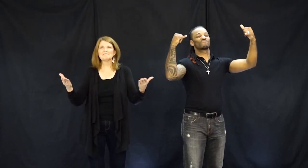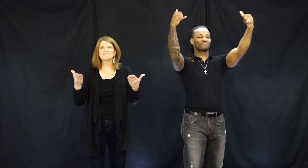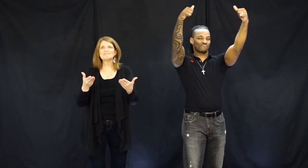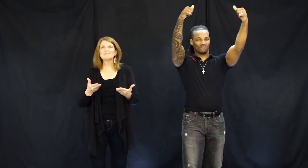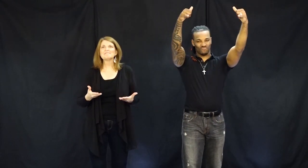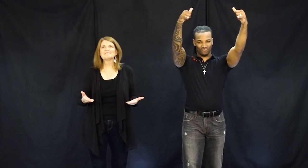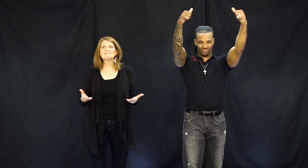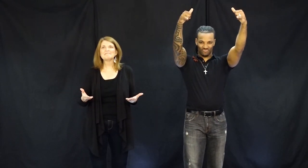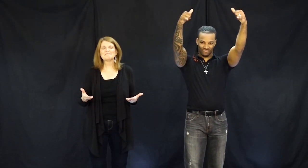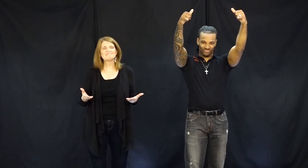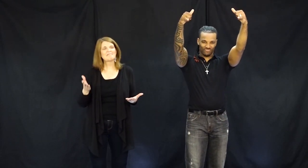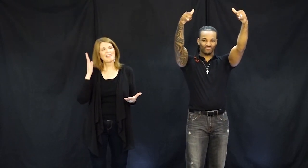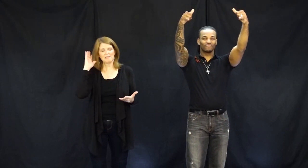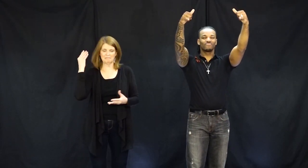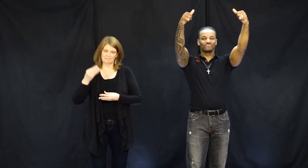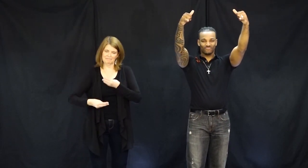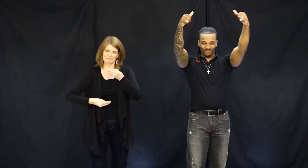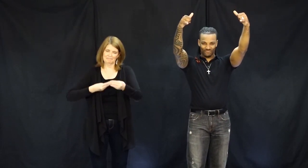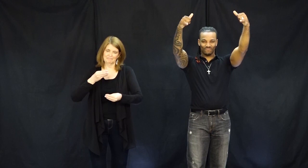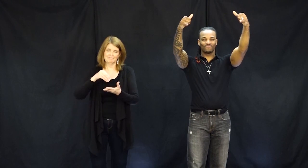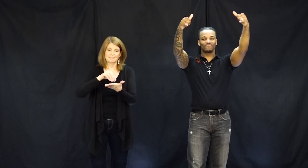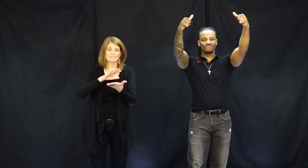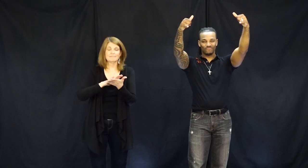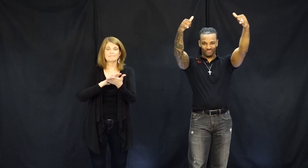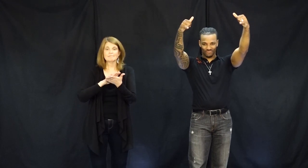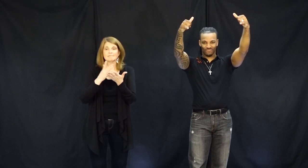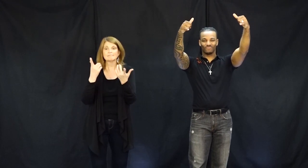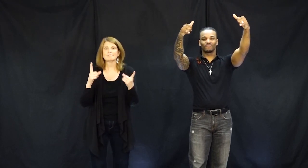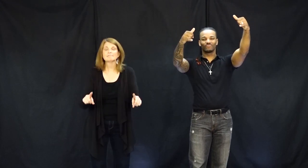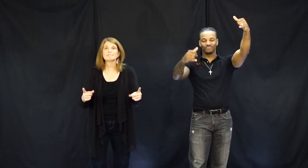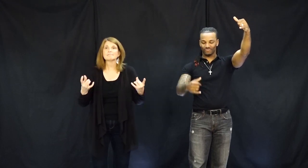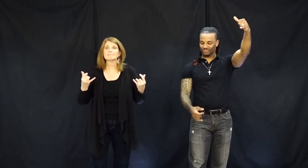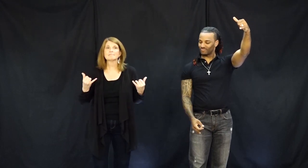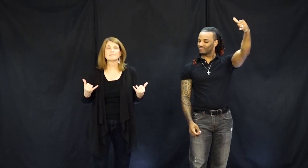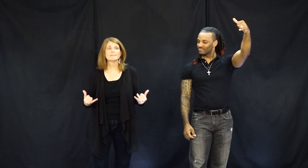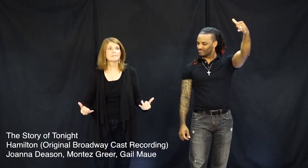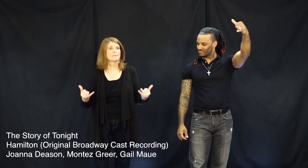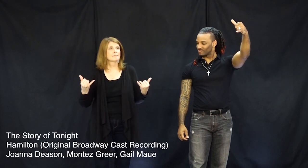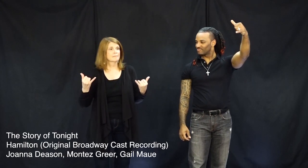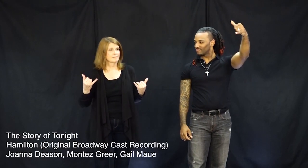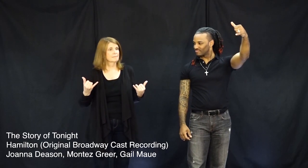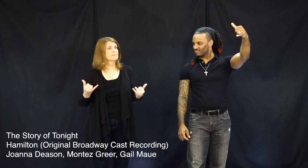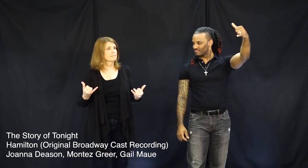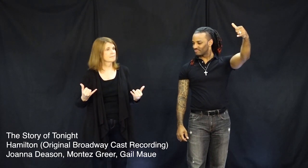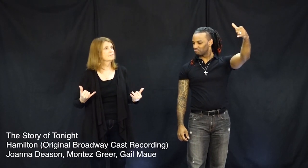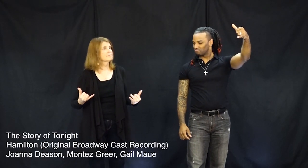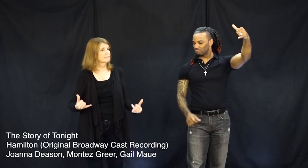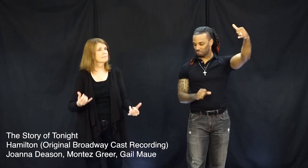freedom. They'll tell the story of tonight. Tell the story of